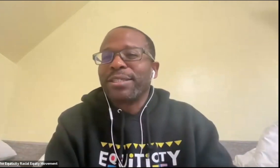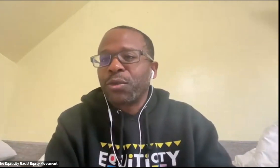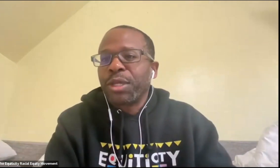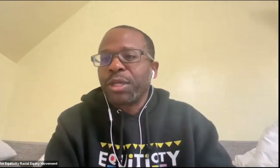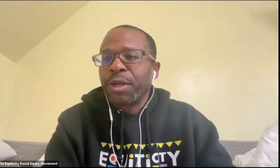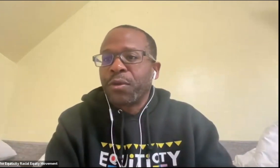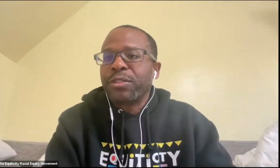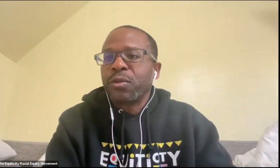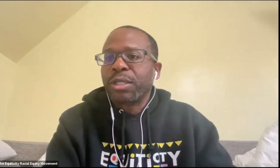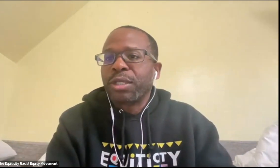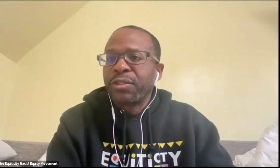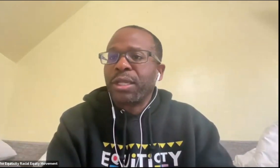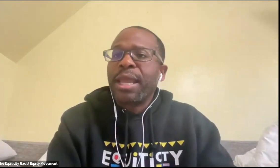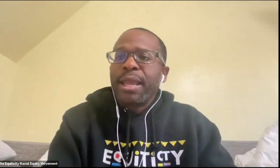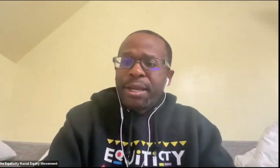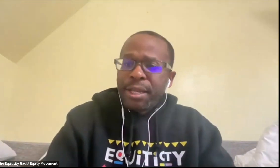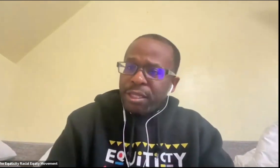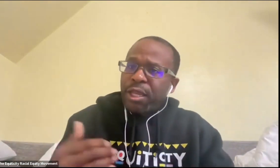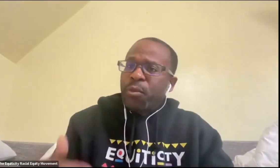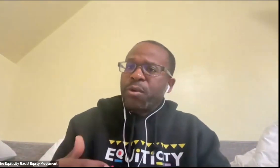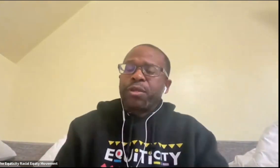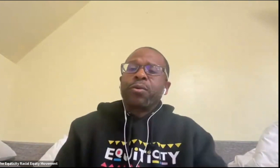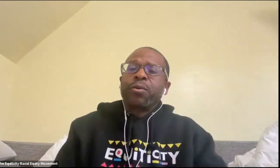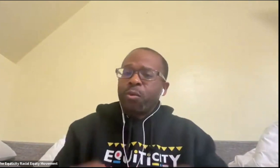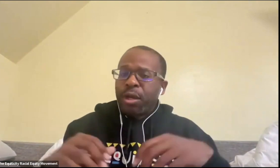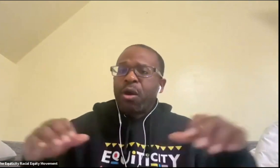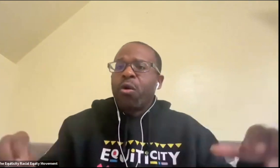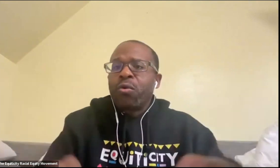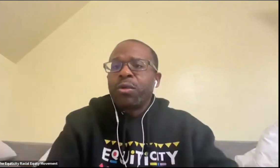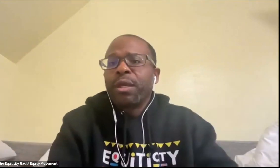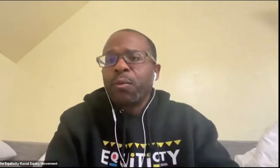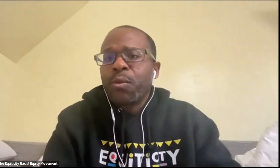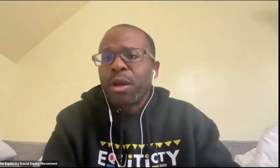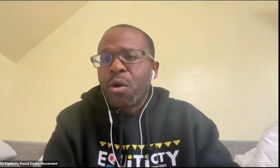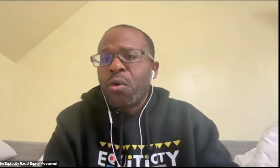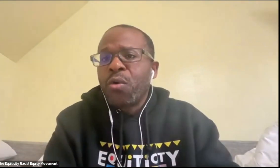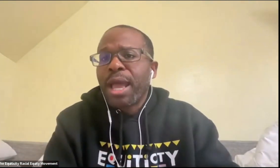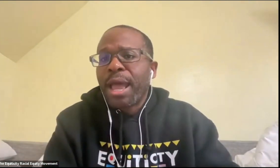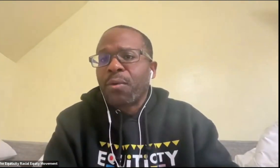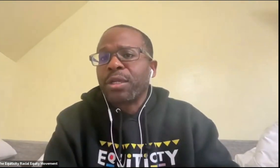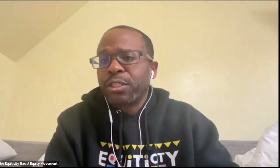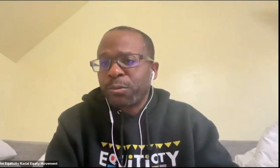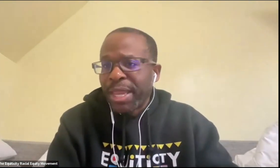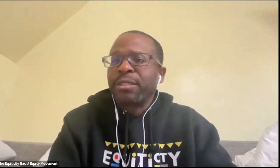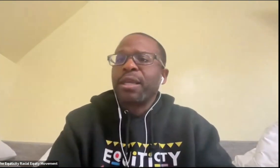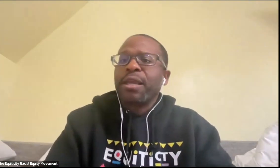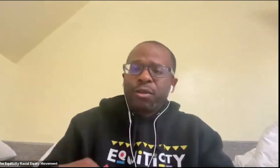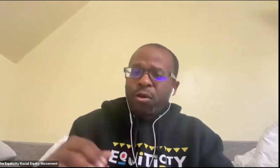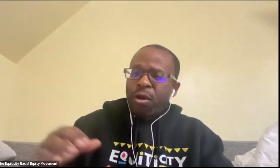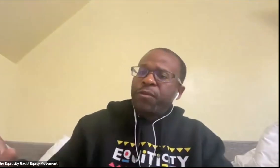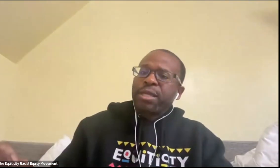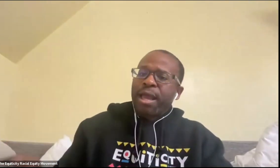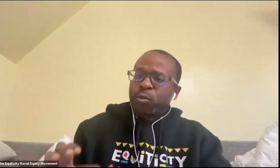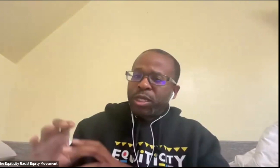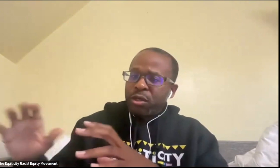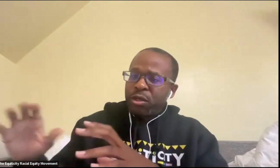creates this opportunity for increased socialization. And the other thing we want to do is we want to own our space.